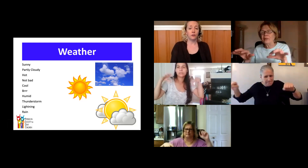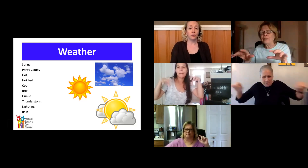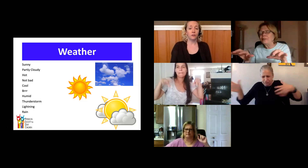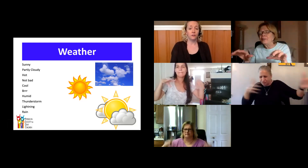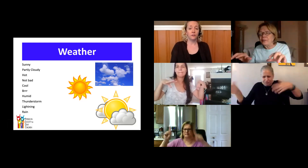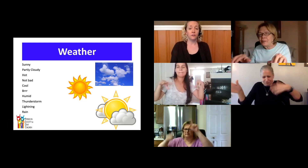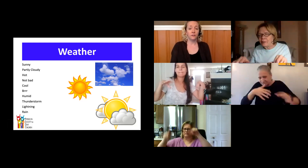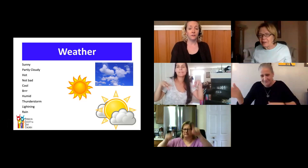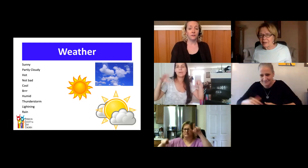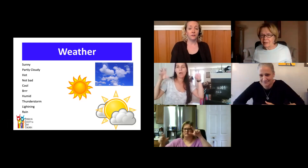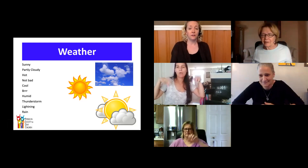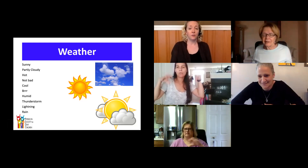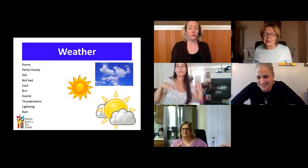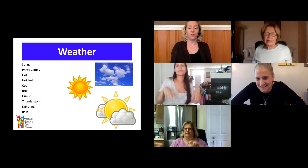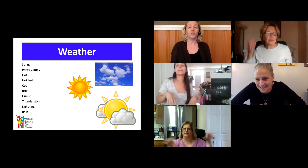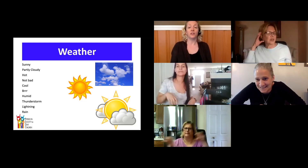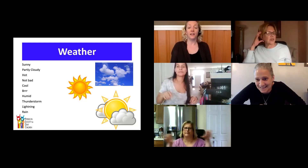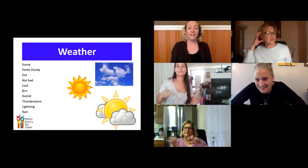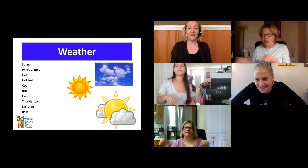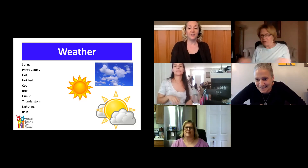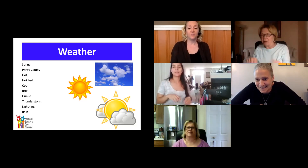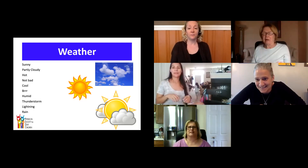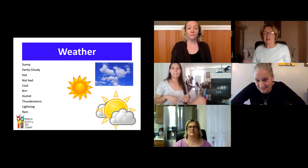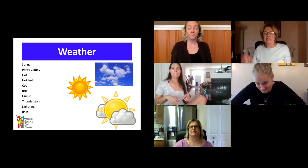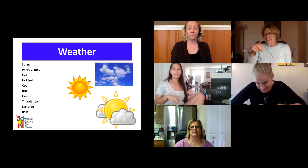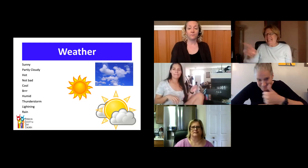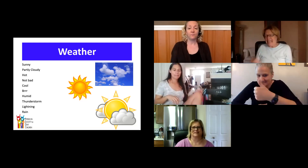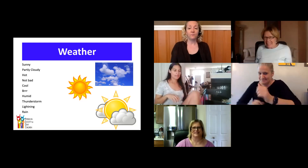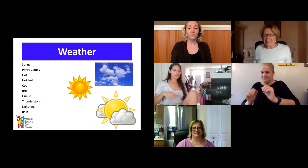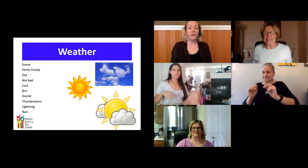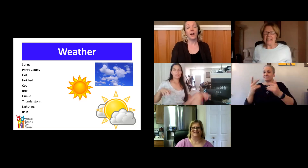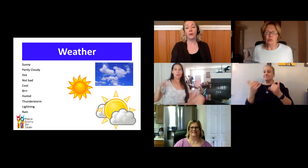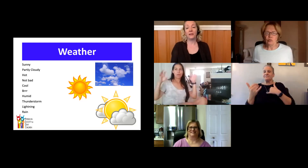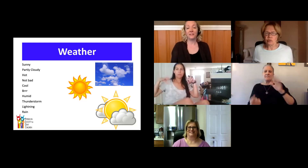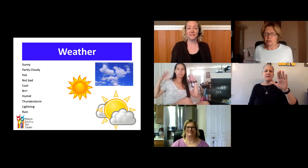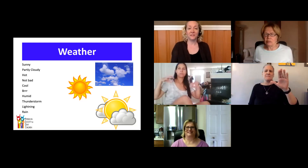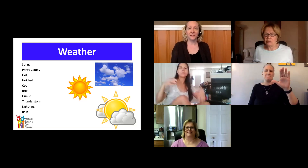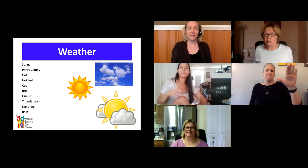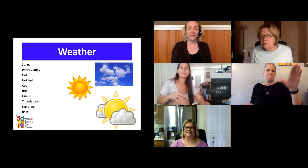with thunder and lightning and high winds.